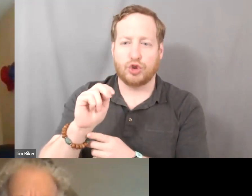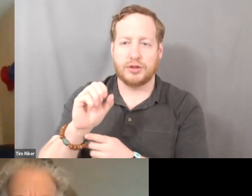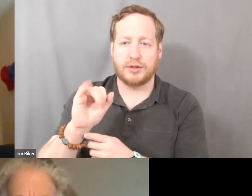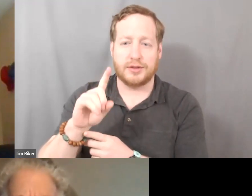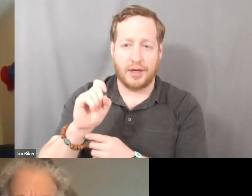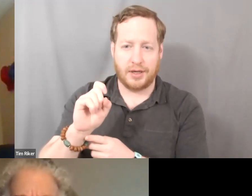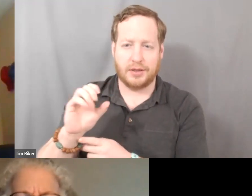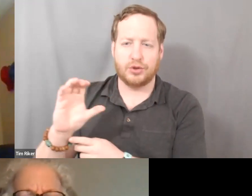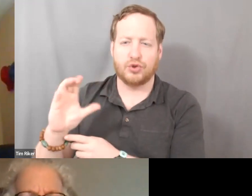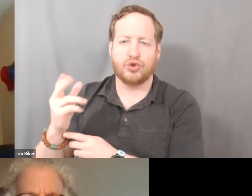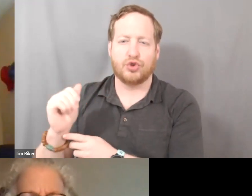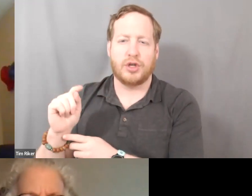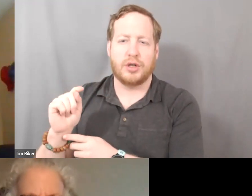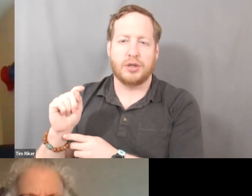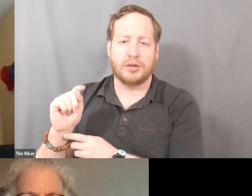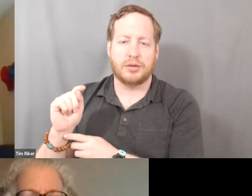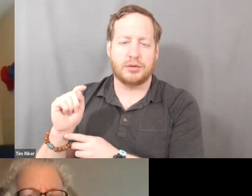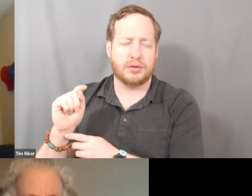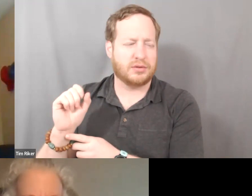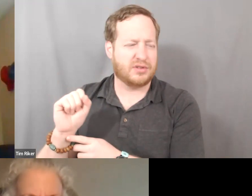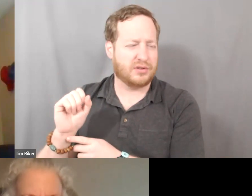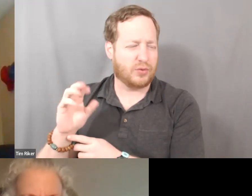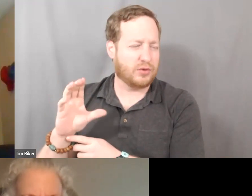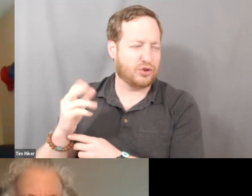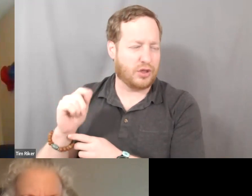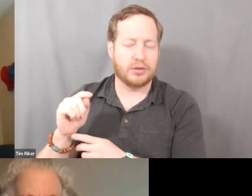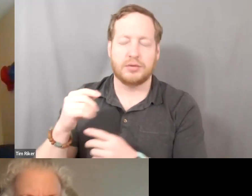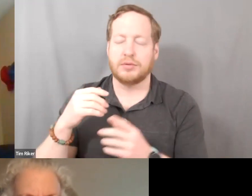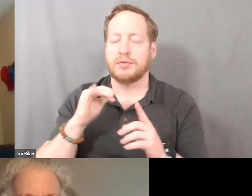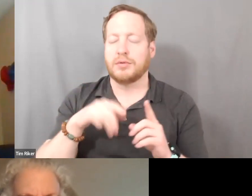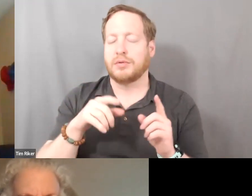the word ocean side chat,